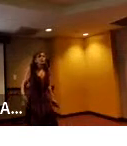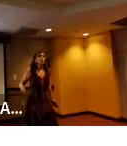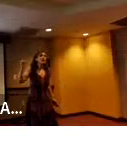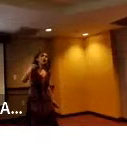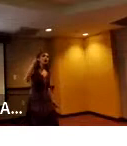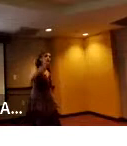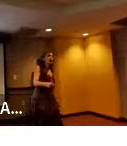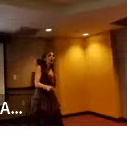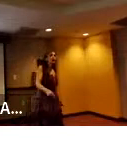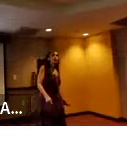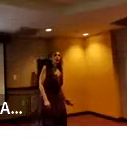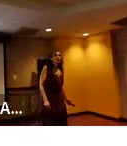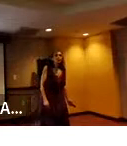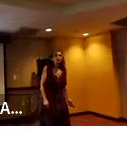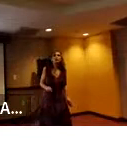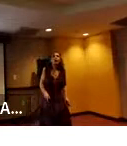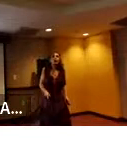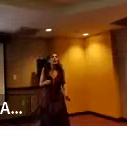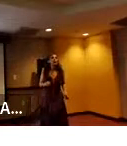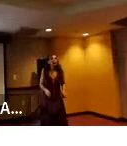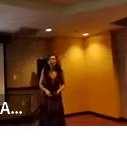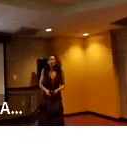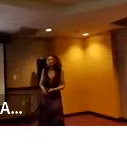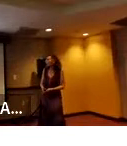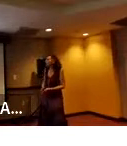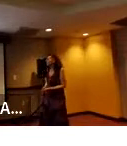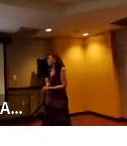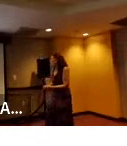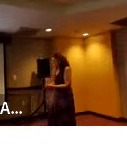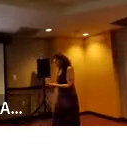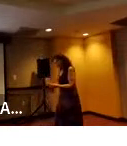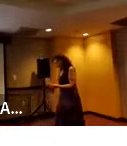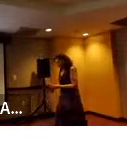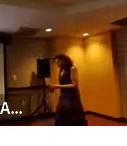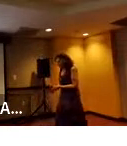great. Know the code. Know the code.